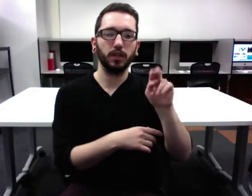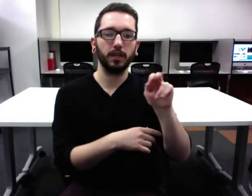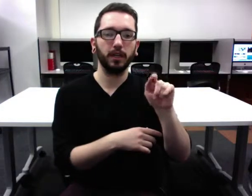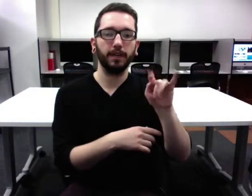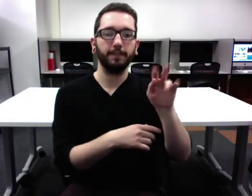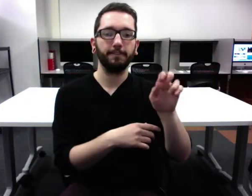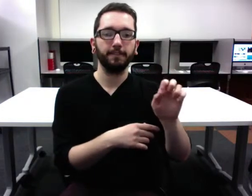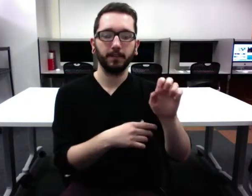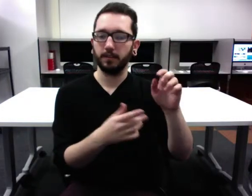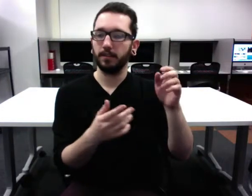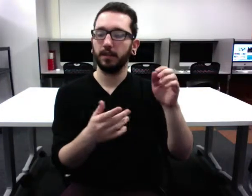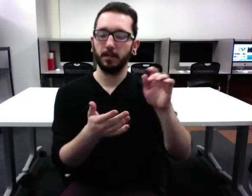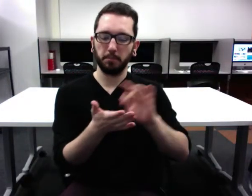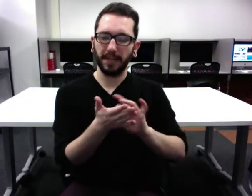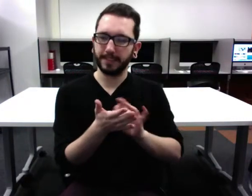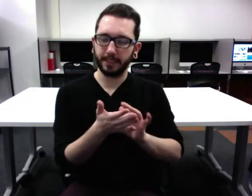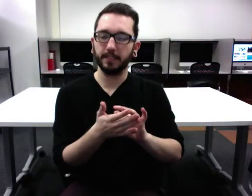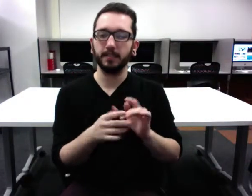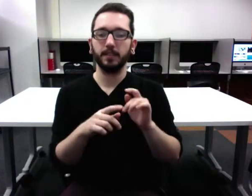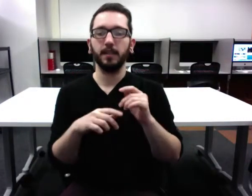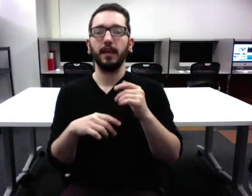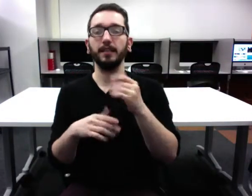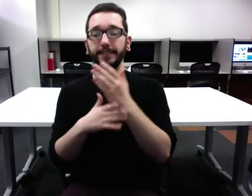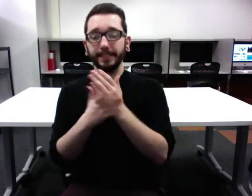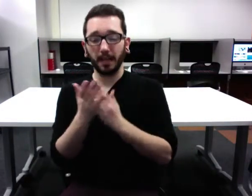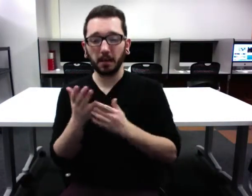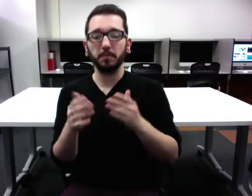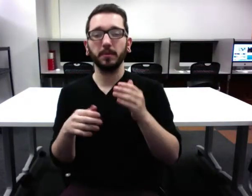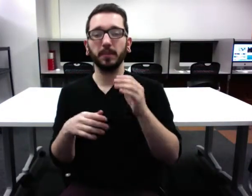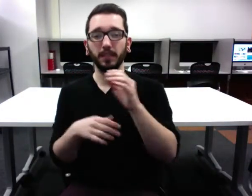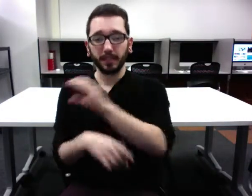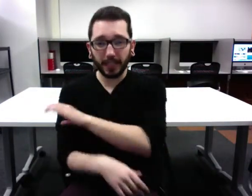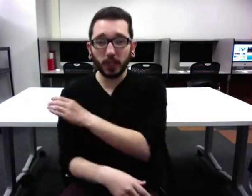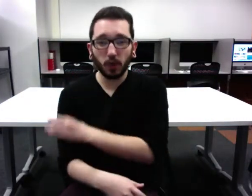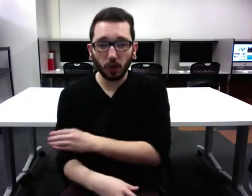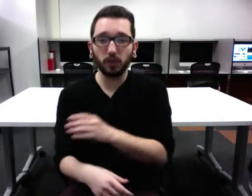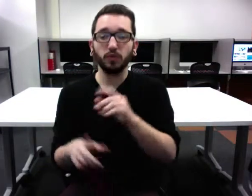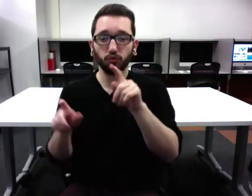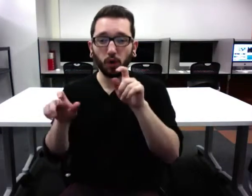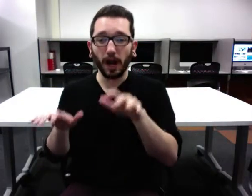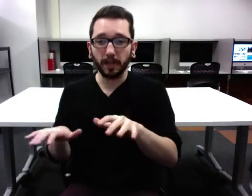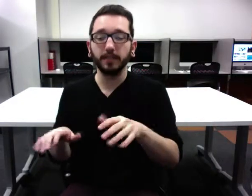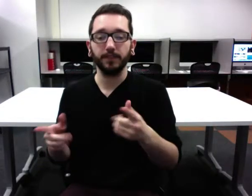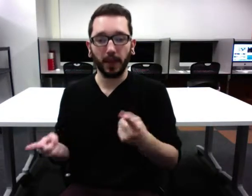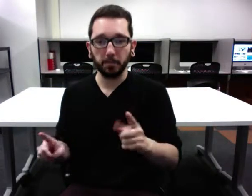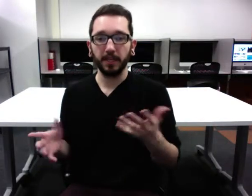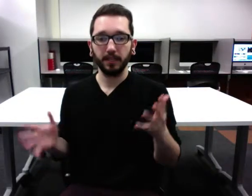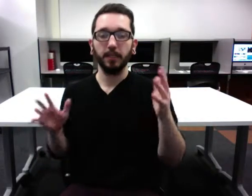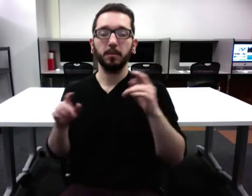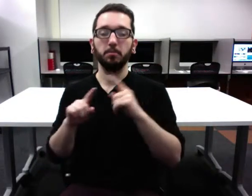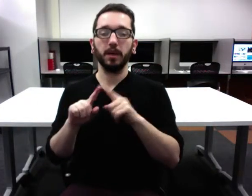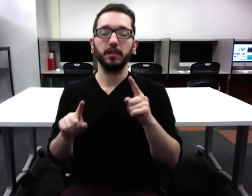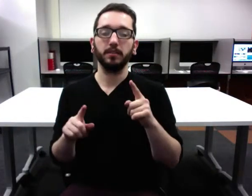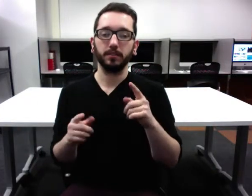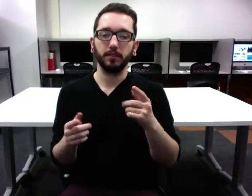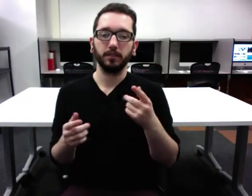randomized clinical trials that you've been hearing about. And so there's been a real interest, because as I'll be telling you in a moment,